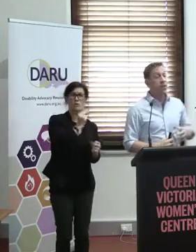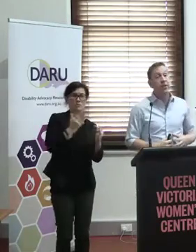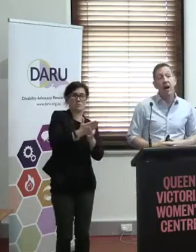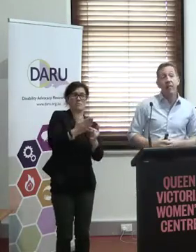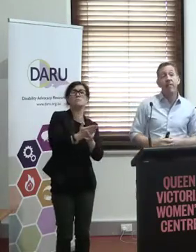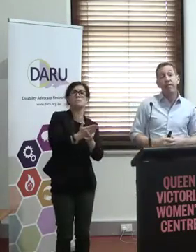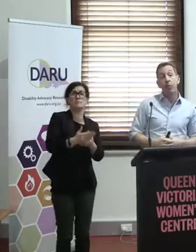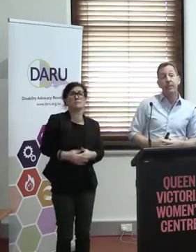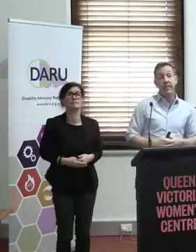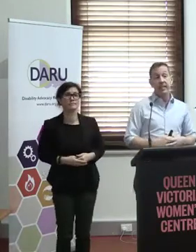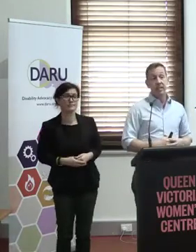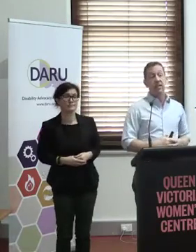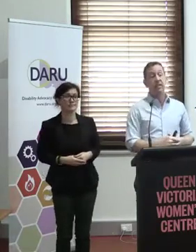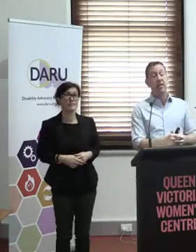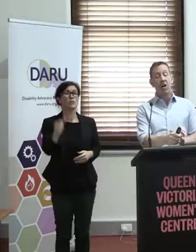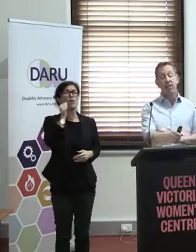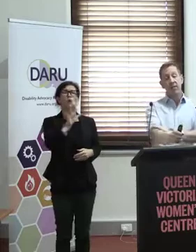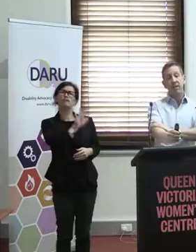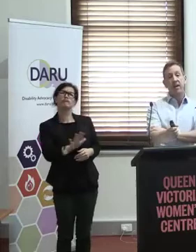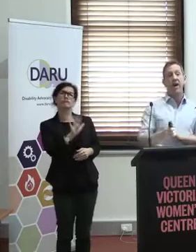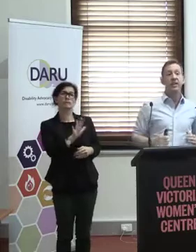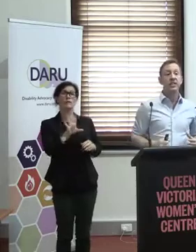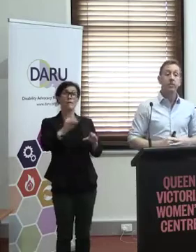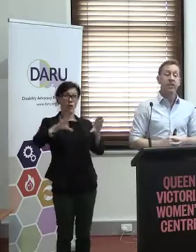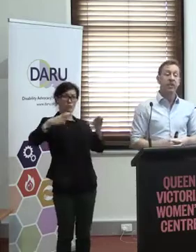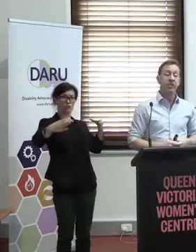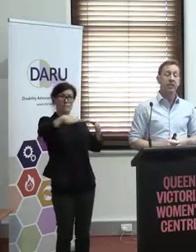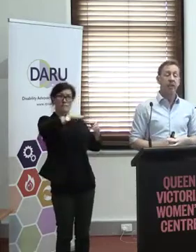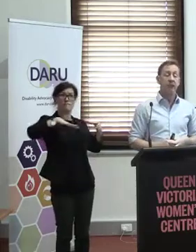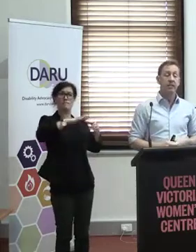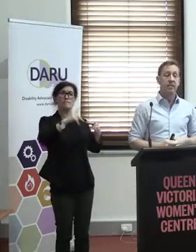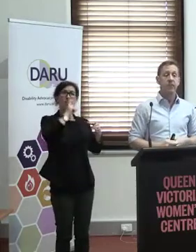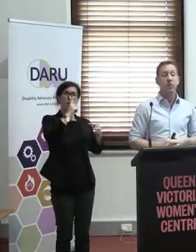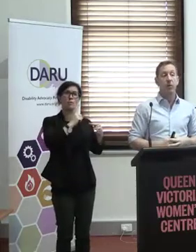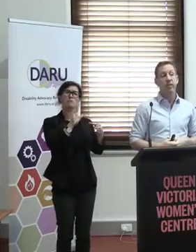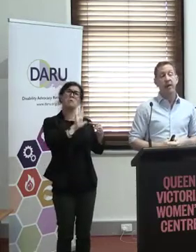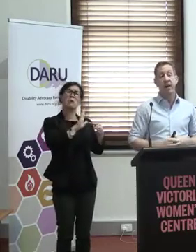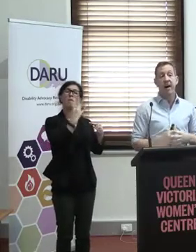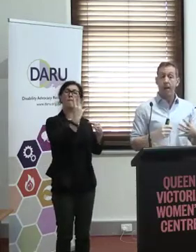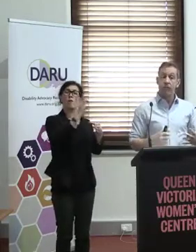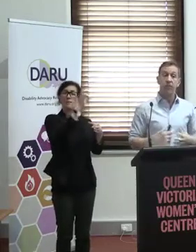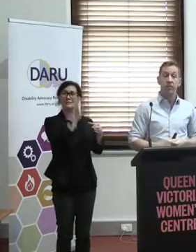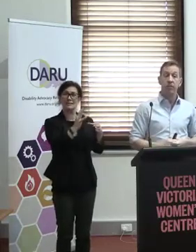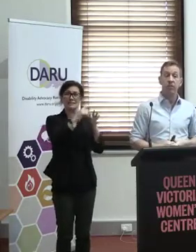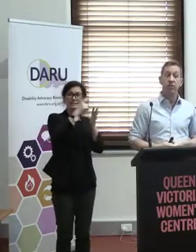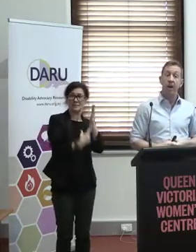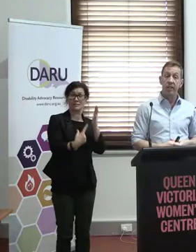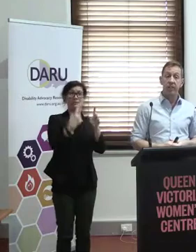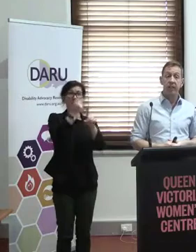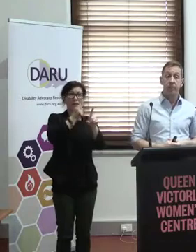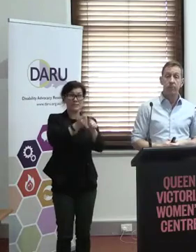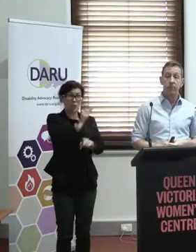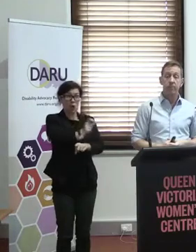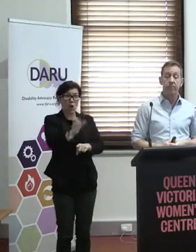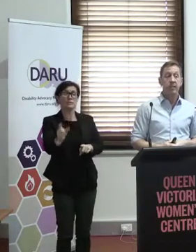We also know that around 4% of disability advocacy clients report that they are Aboriginal and Torres Strait